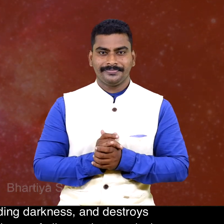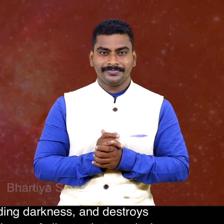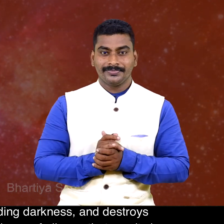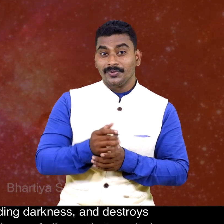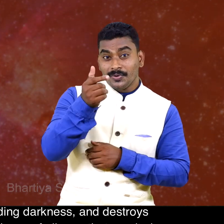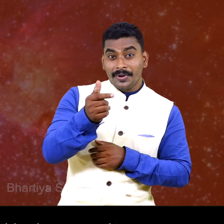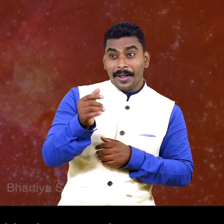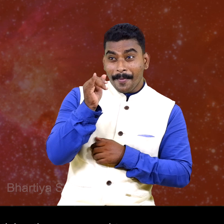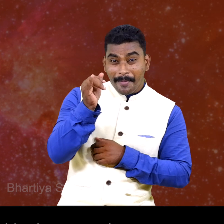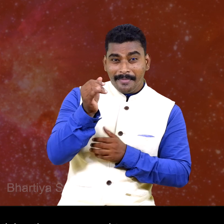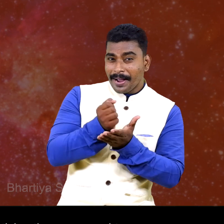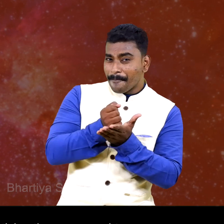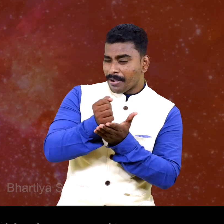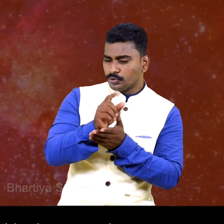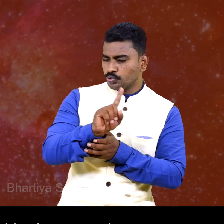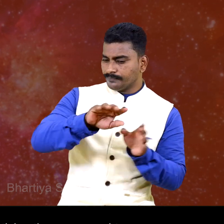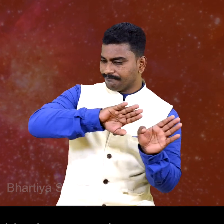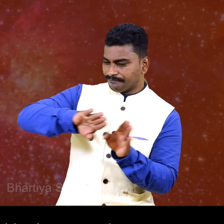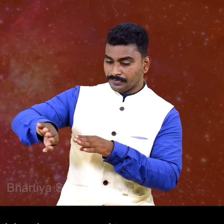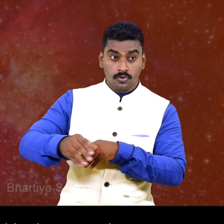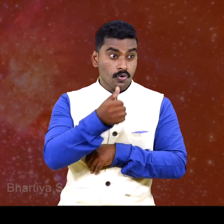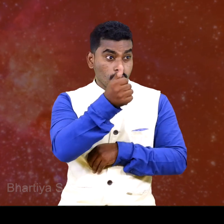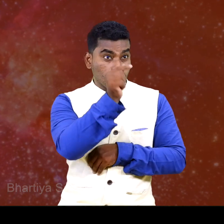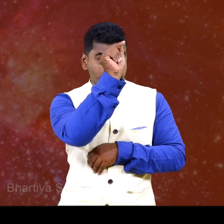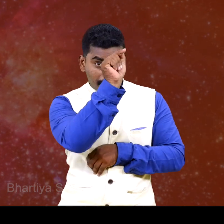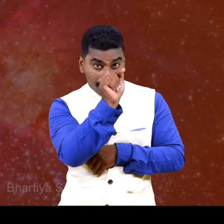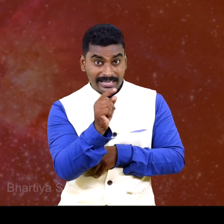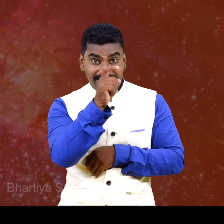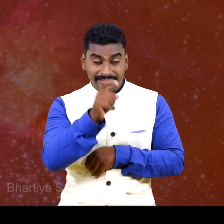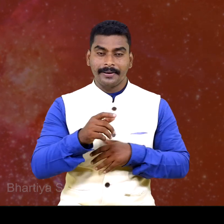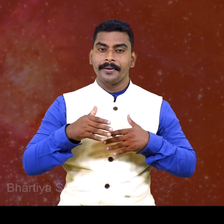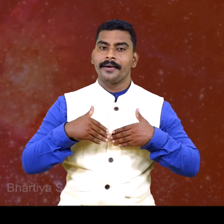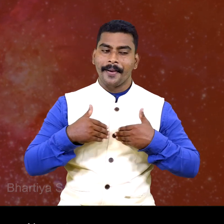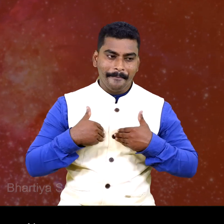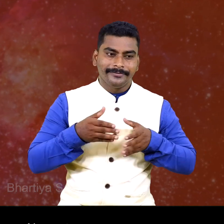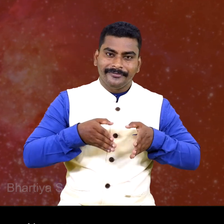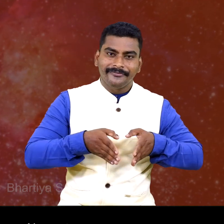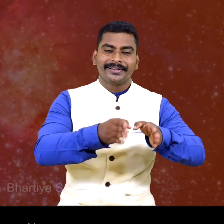results by practicing these 7 virtues. Namaste.